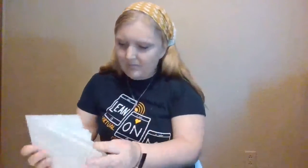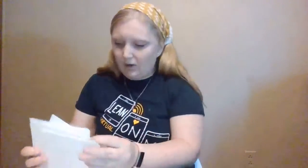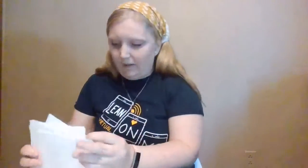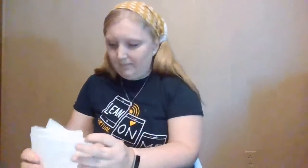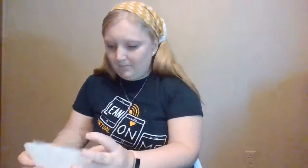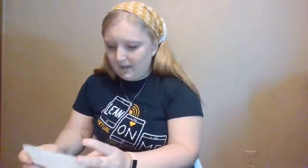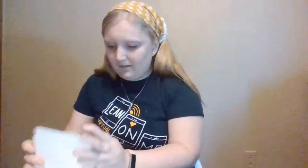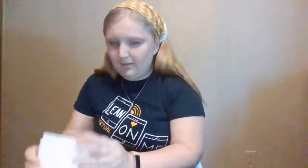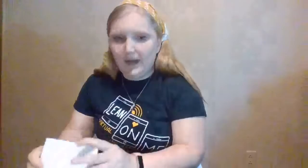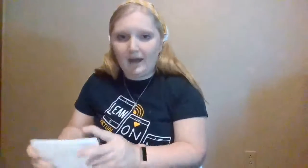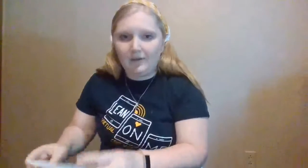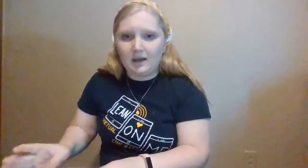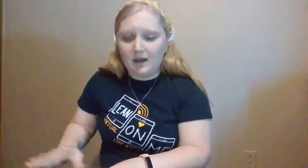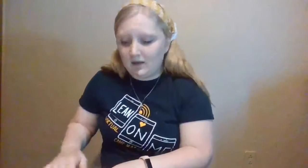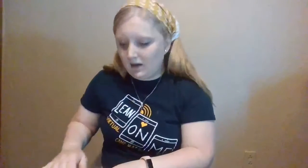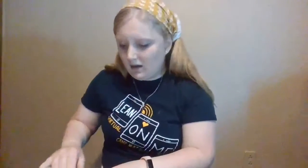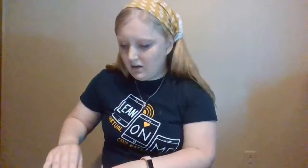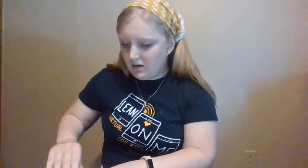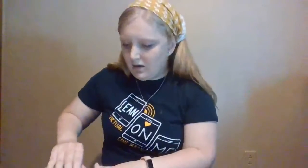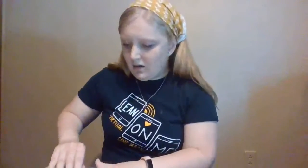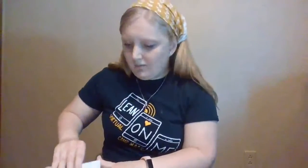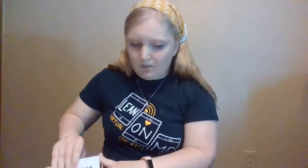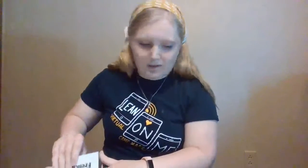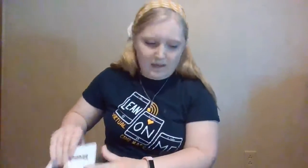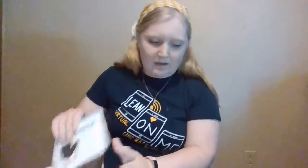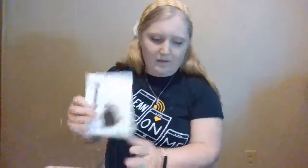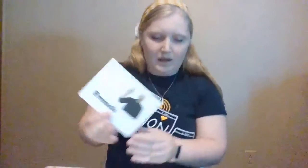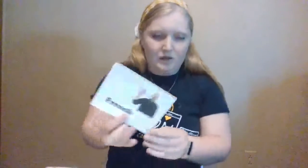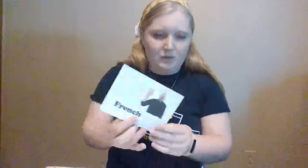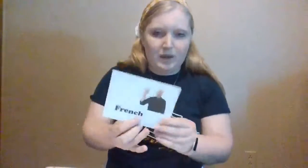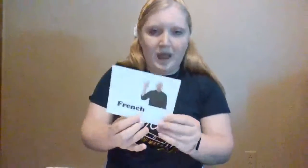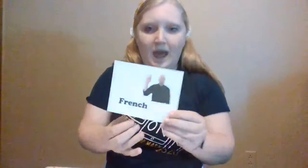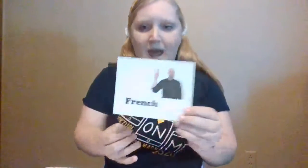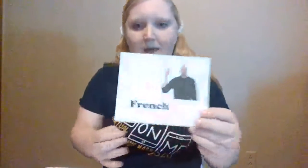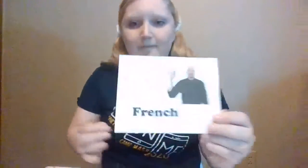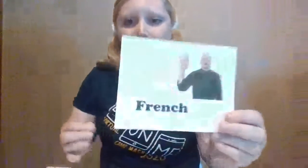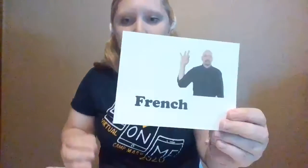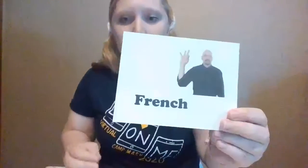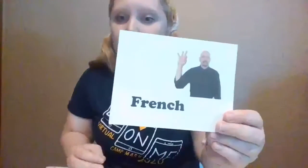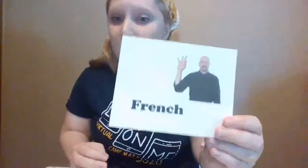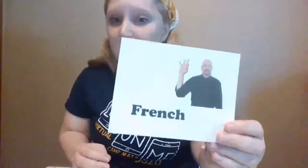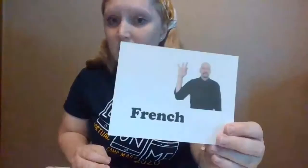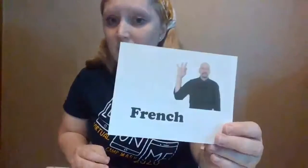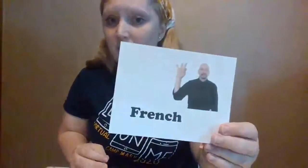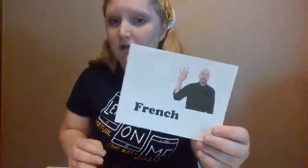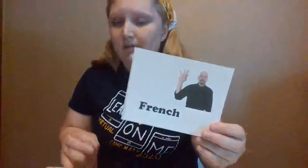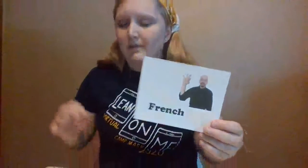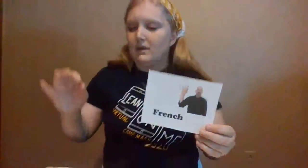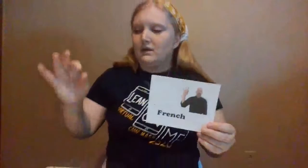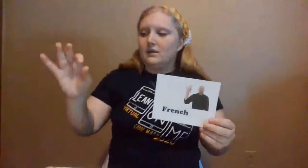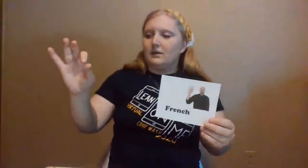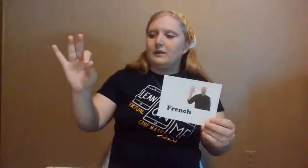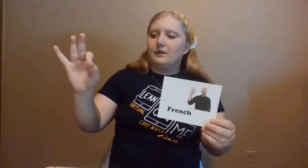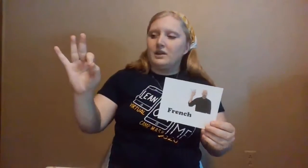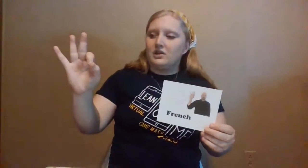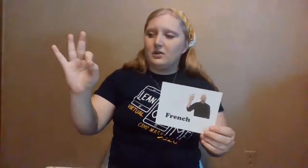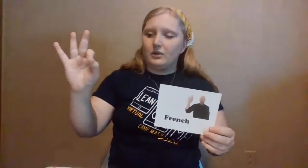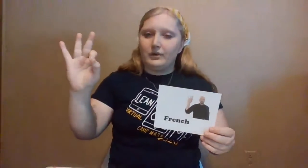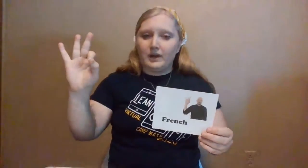all right, next we have another foreign language. We have French. So for French, you hold your